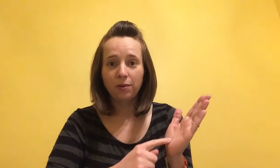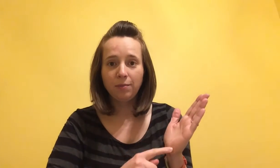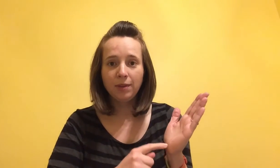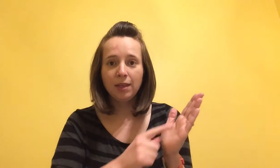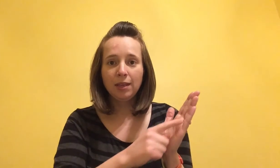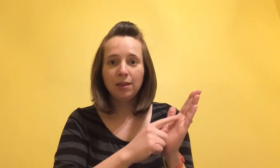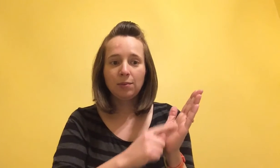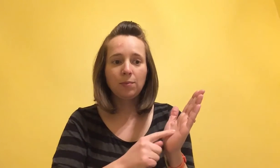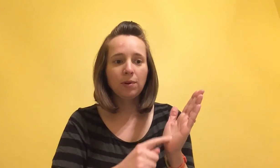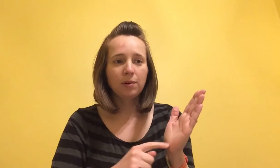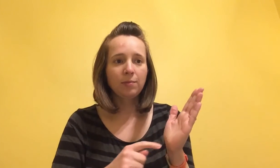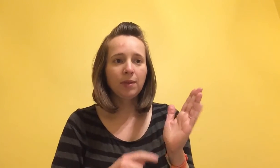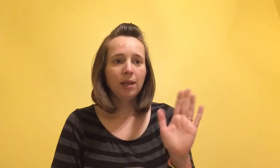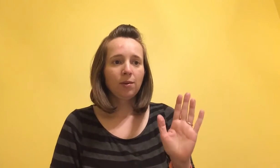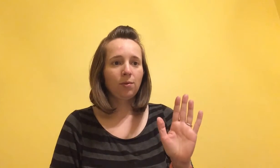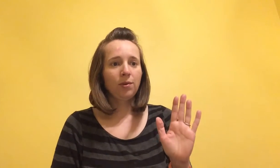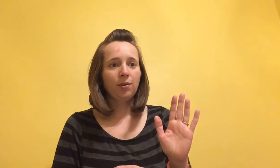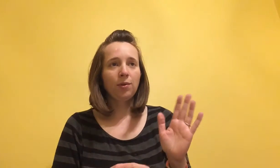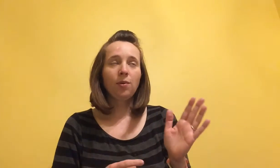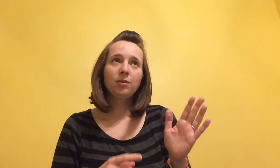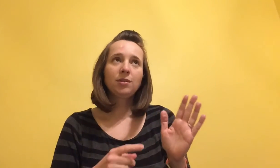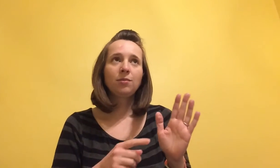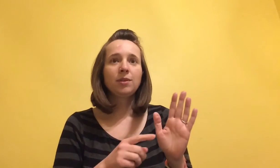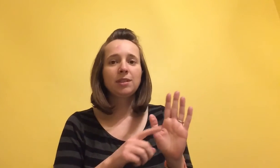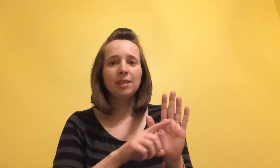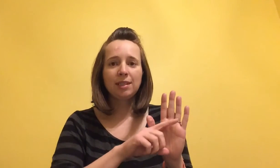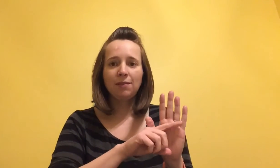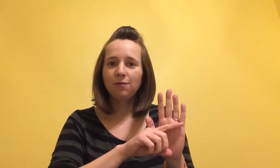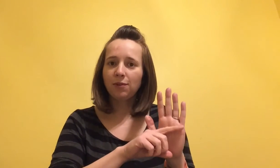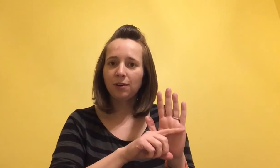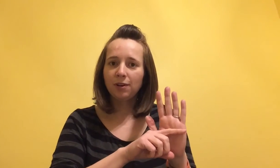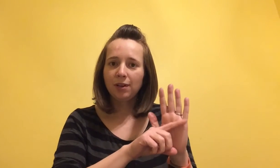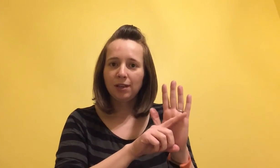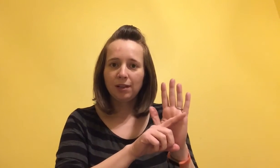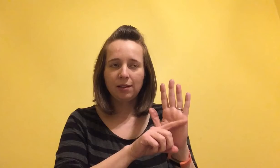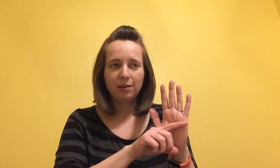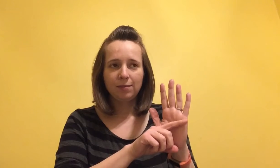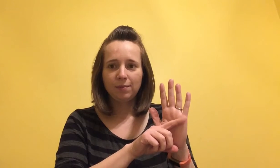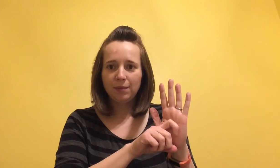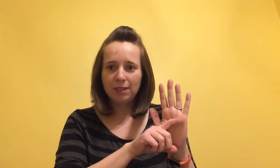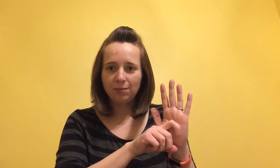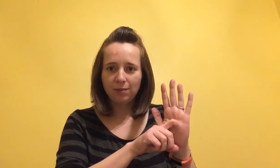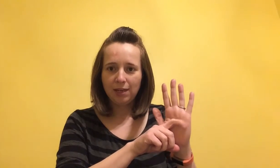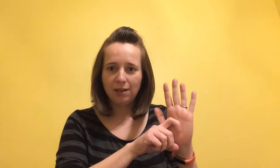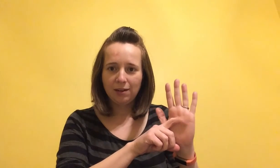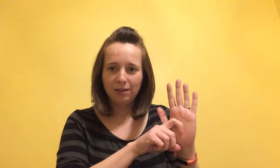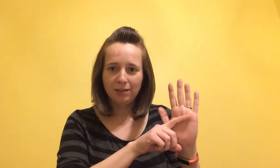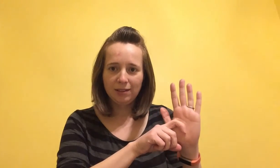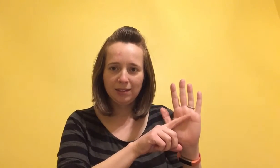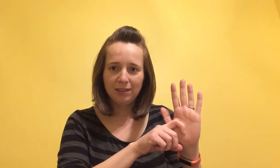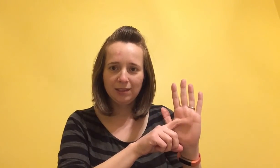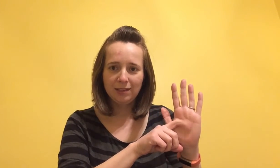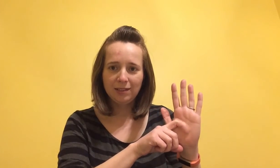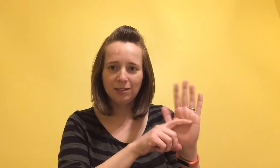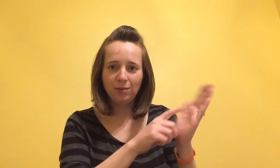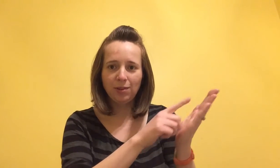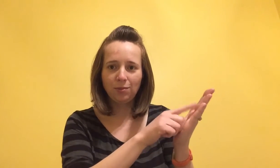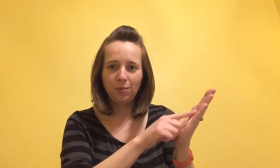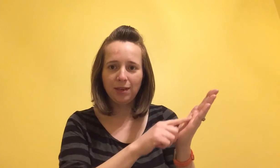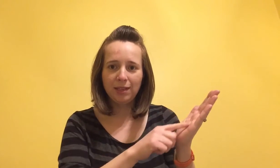worm. Or also, which is the same for this one right here. So either wiggle it